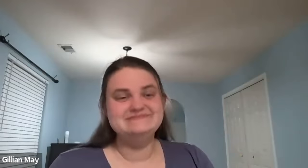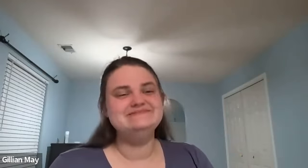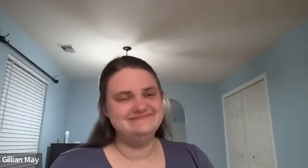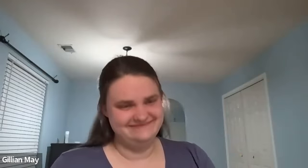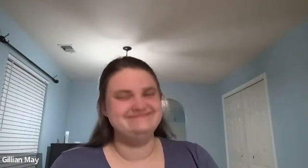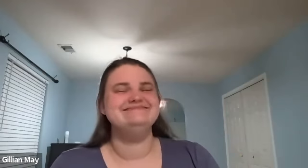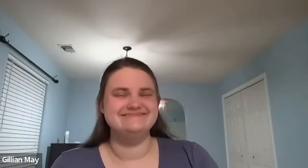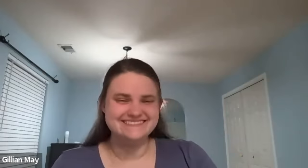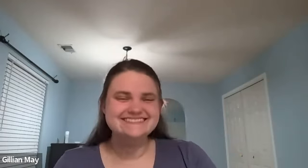And